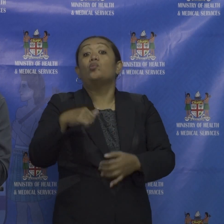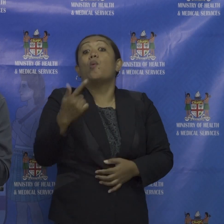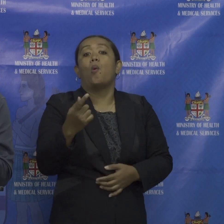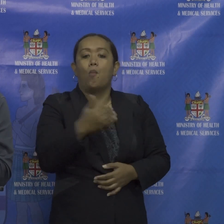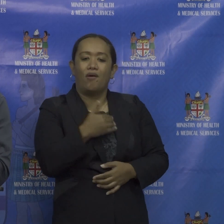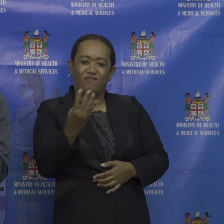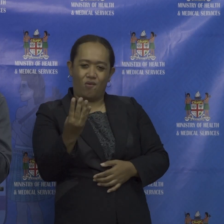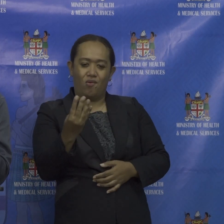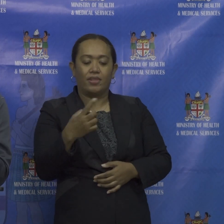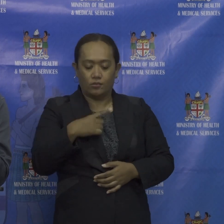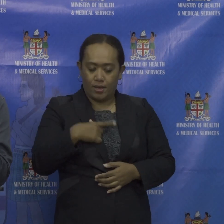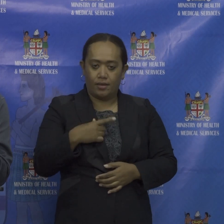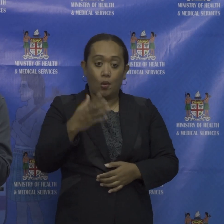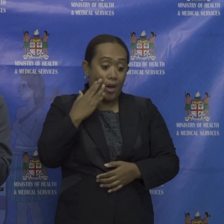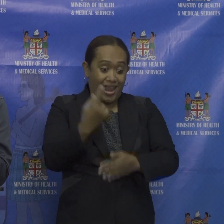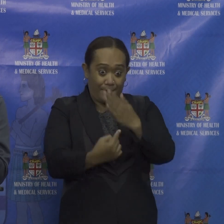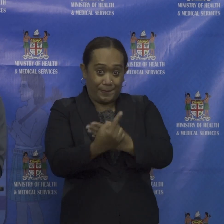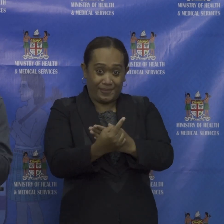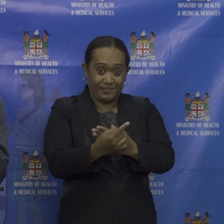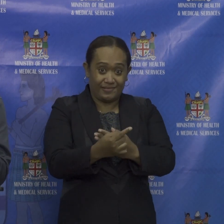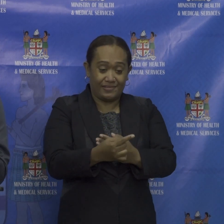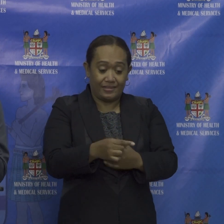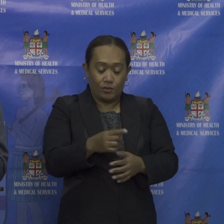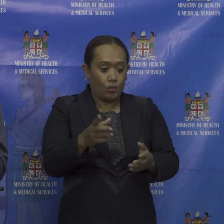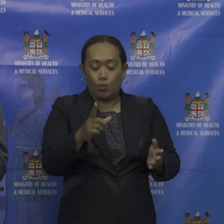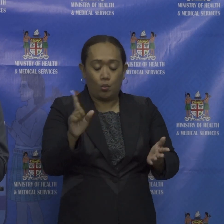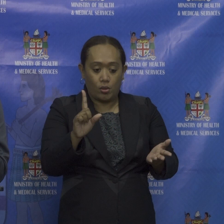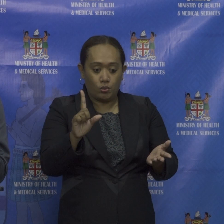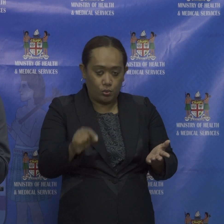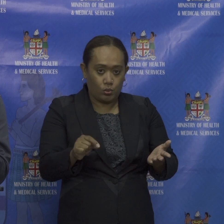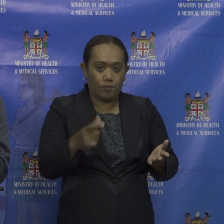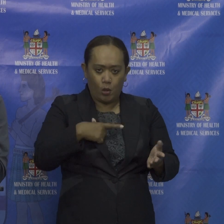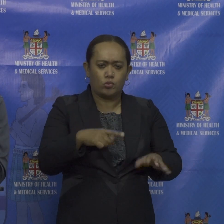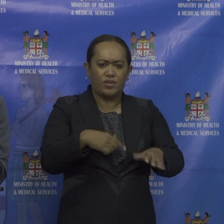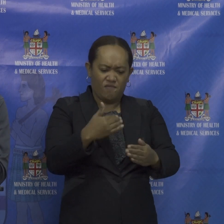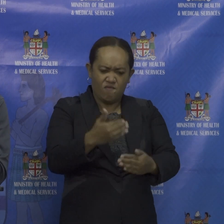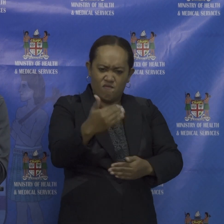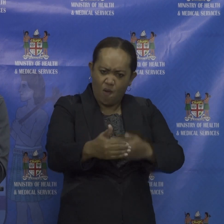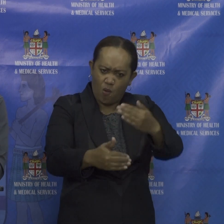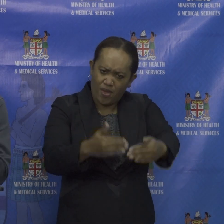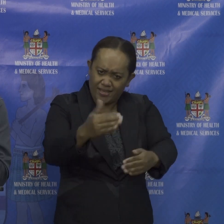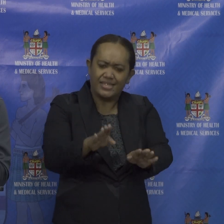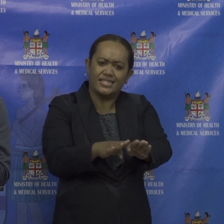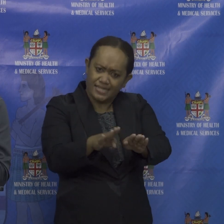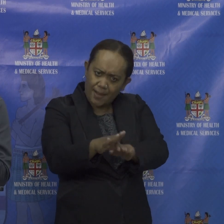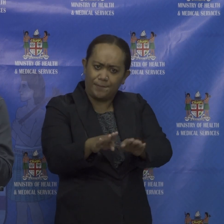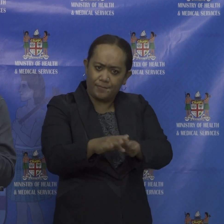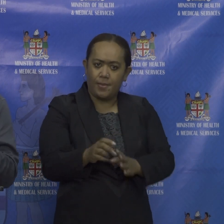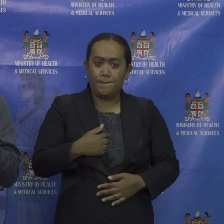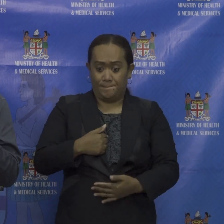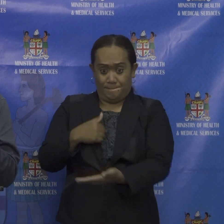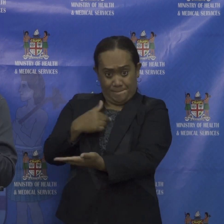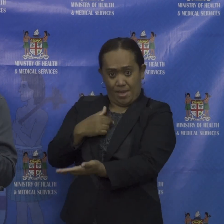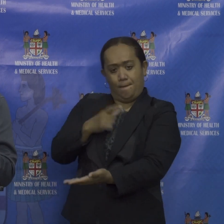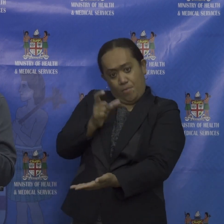point in time, and then we will start to work out, well, what else we need to do. Okay, personally, I would like